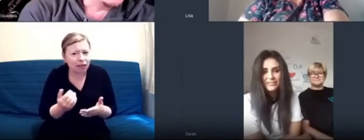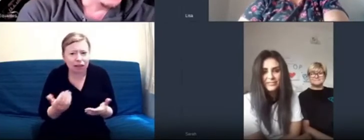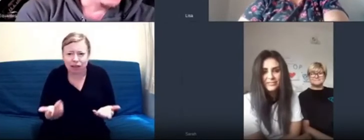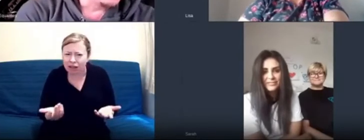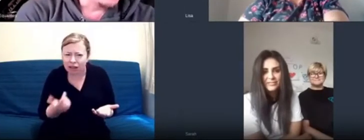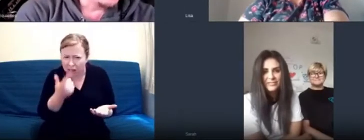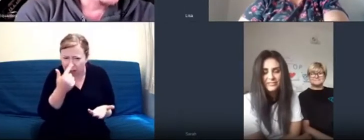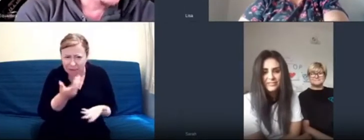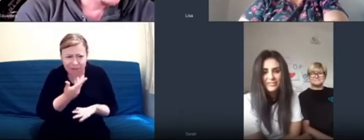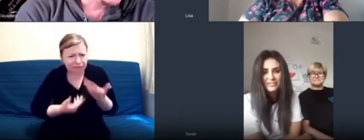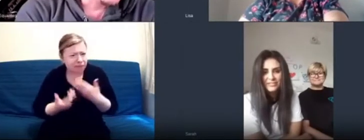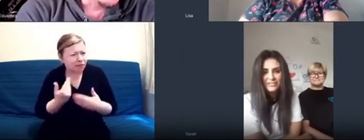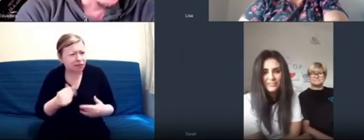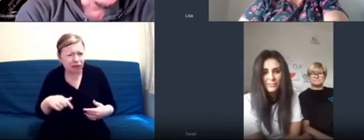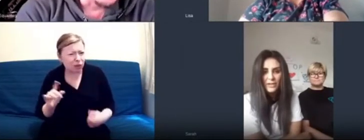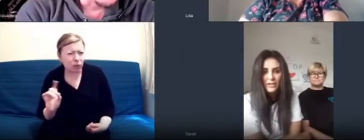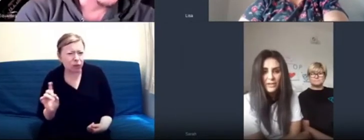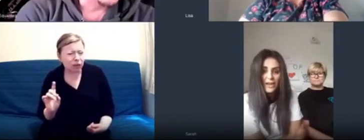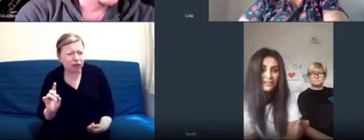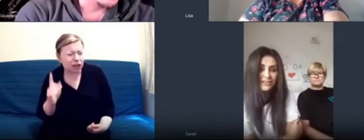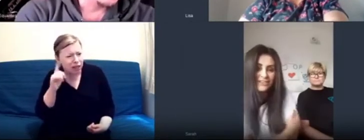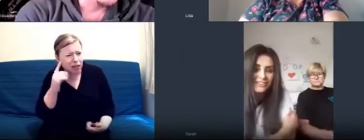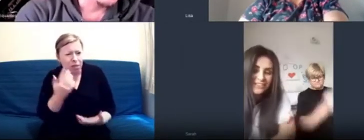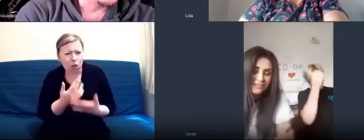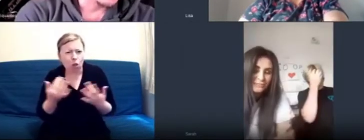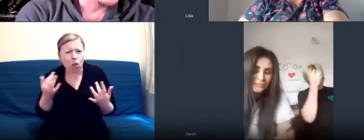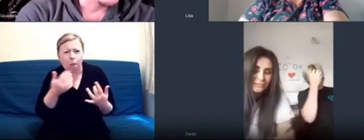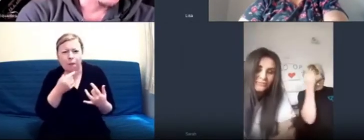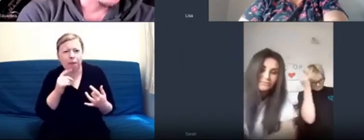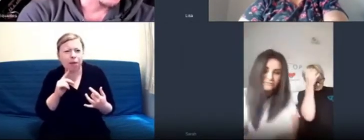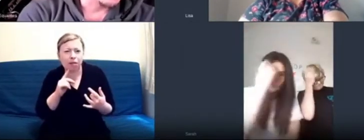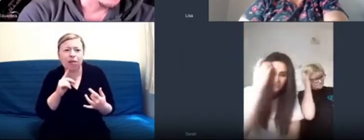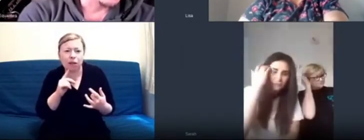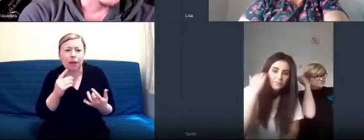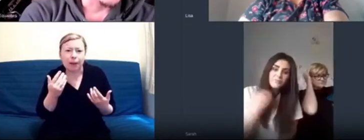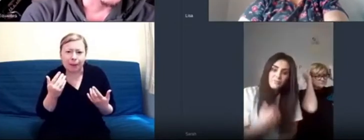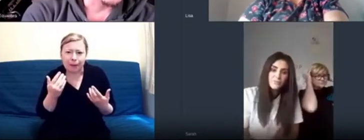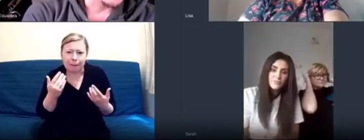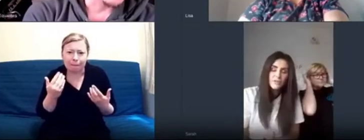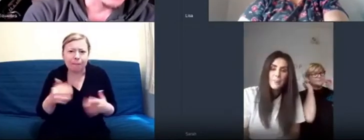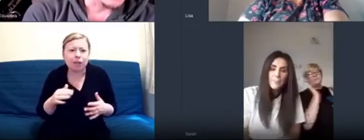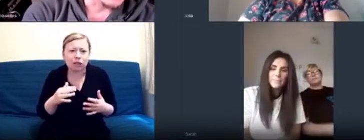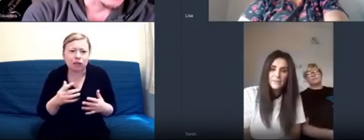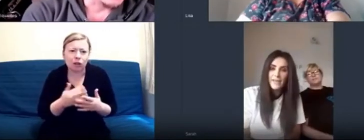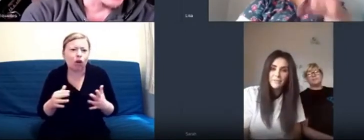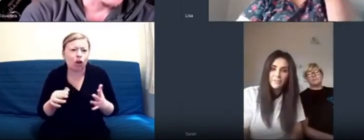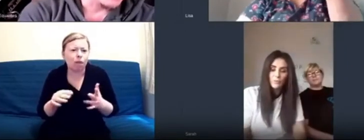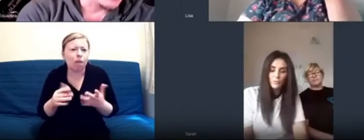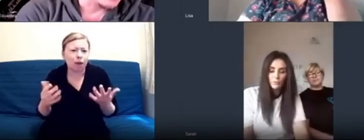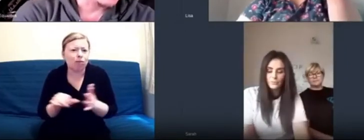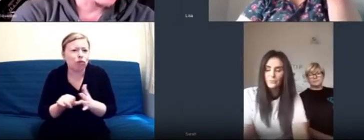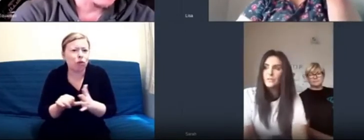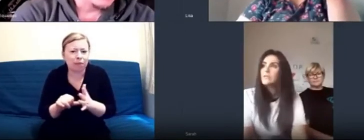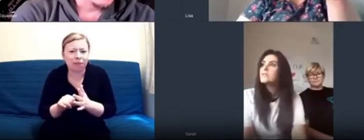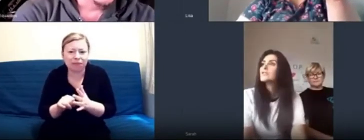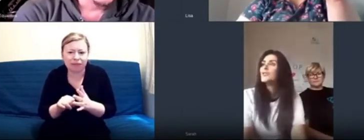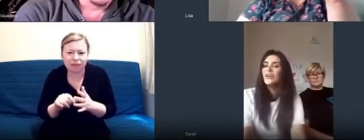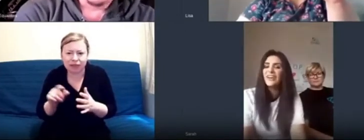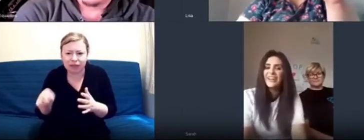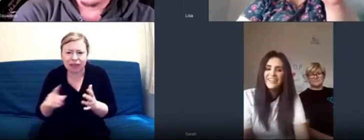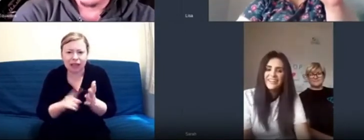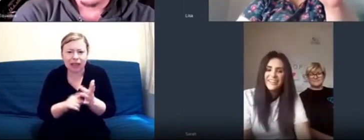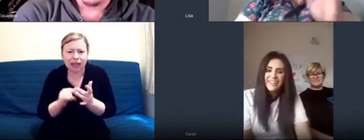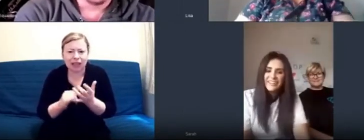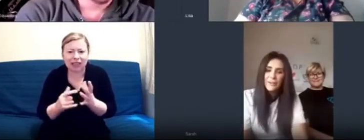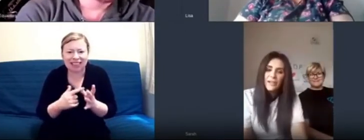can you tell a bit more about that? Because I think a lot of people had really difficult times of homeschooling and all that. So is that related to that? I had